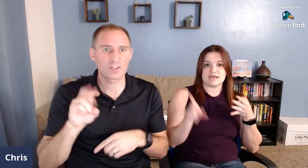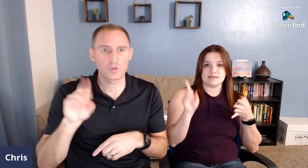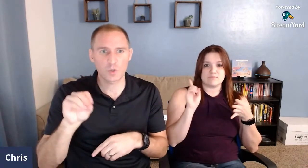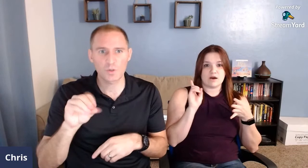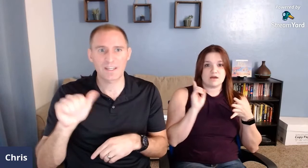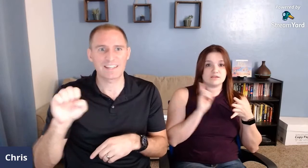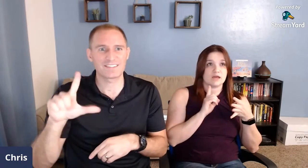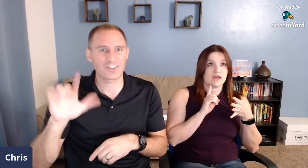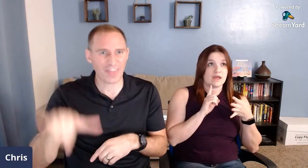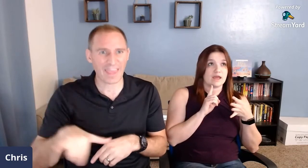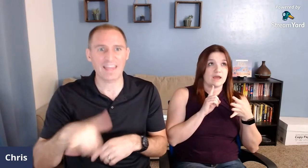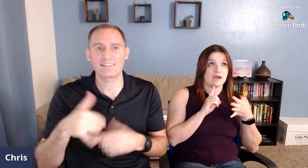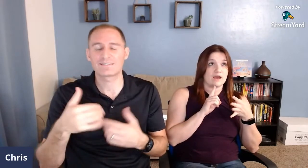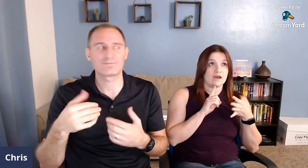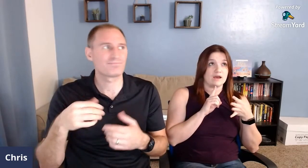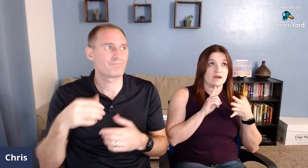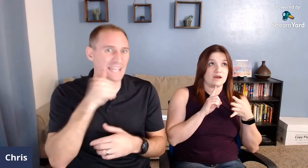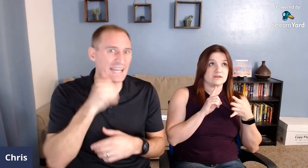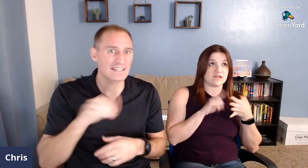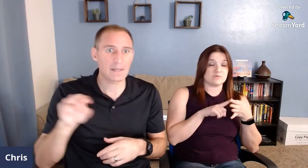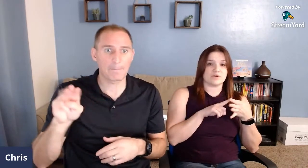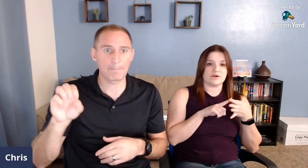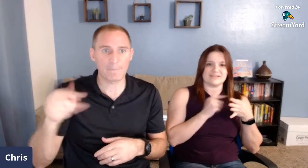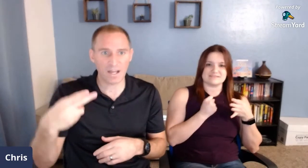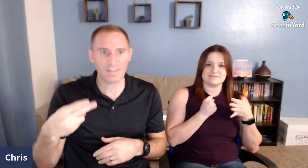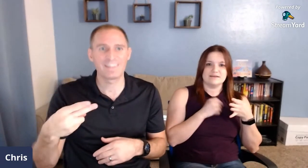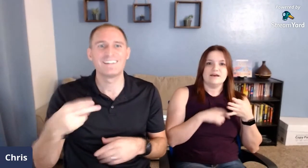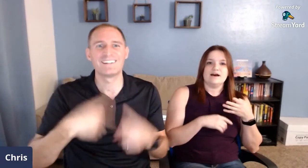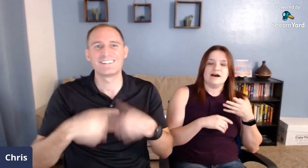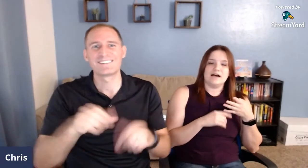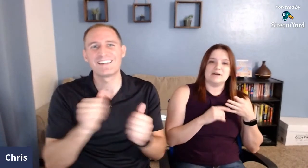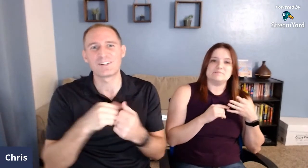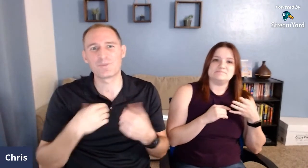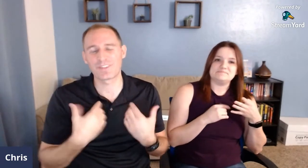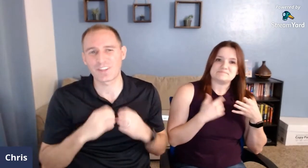that, The Daily Moth, Sign with Heart, yes.